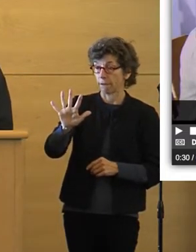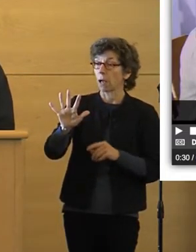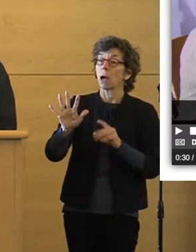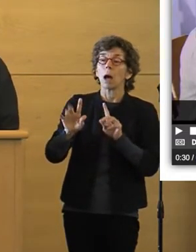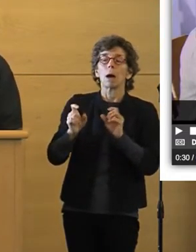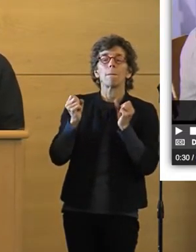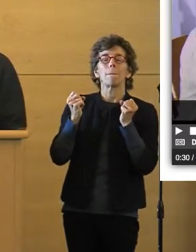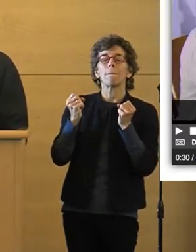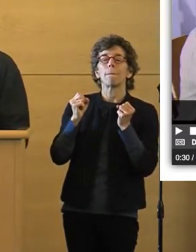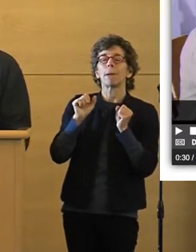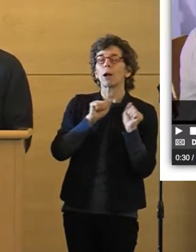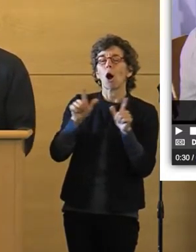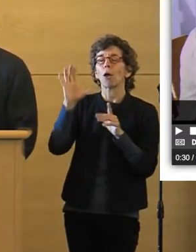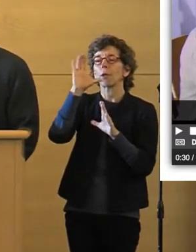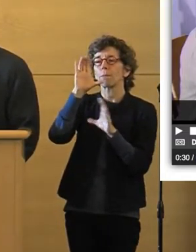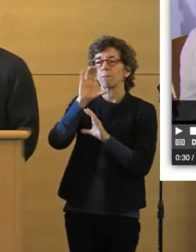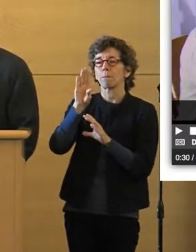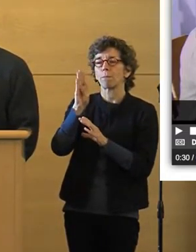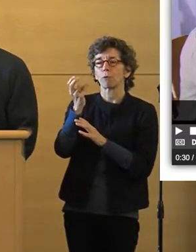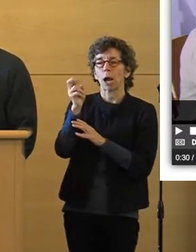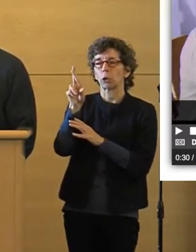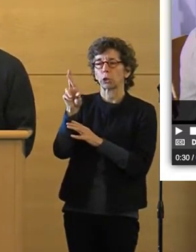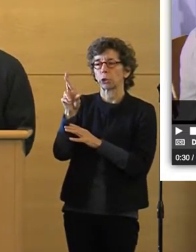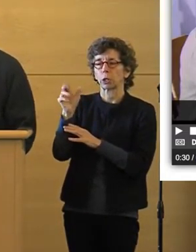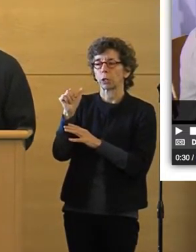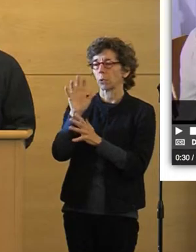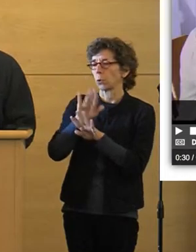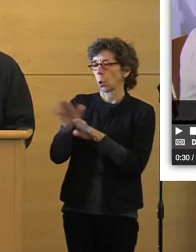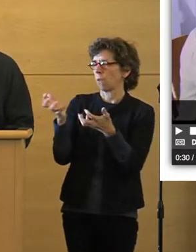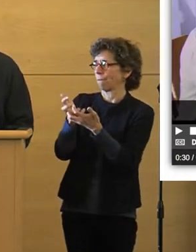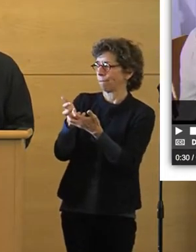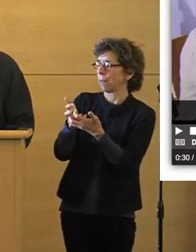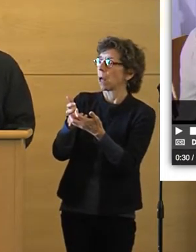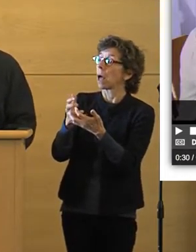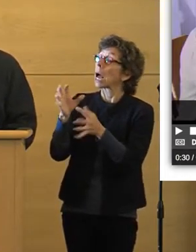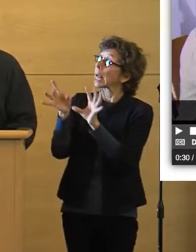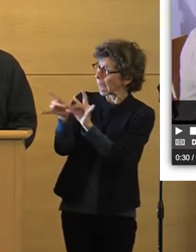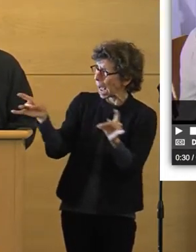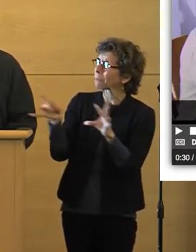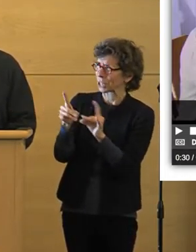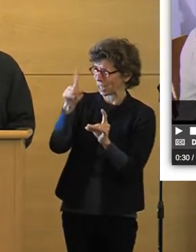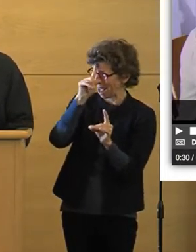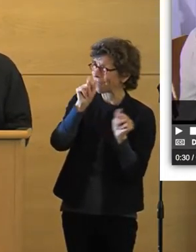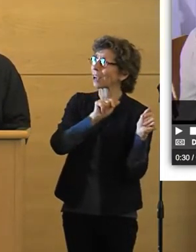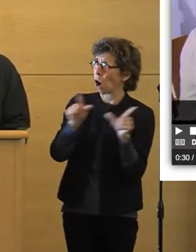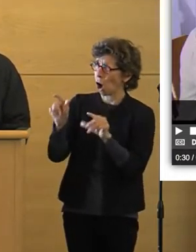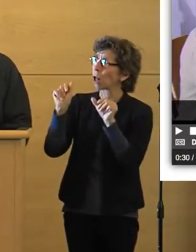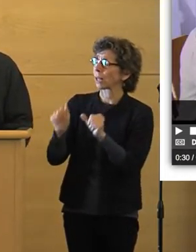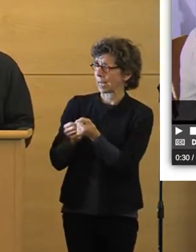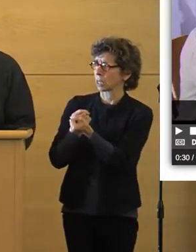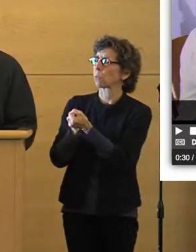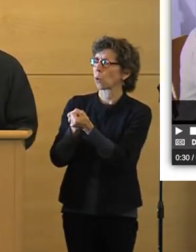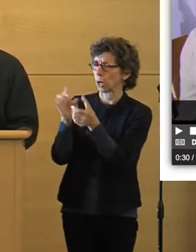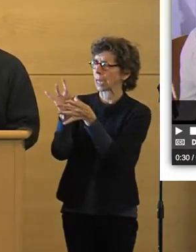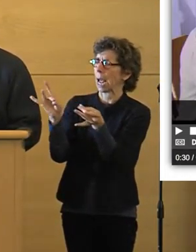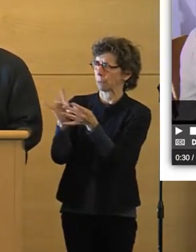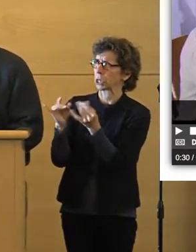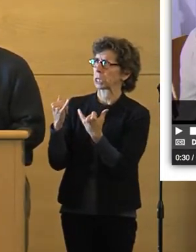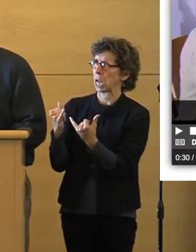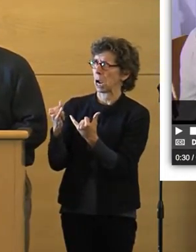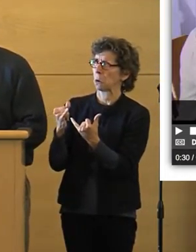So there's a media player that we've developed because even though this capability is built into the HTML5